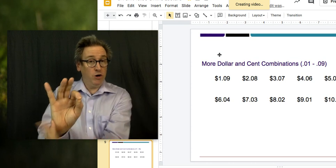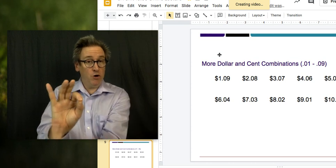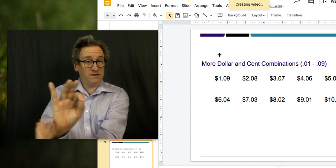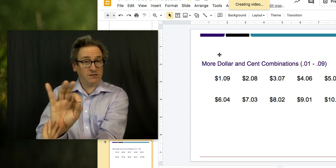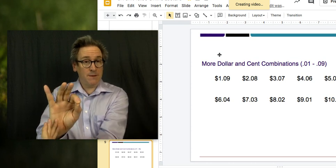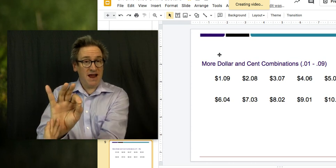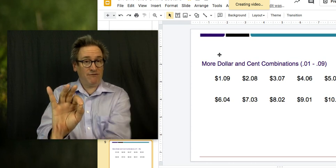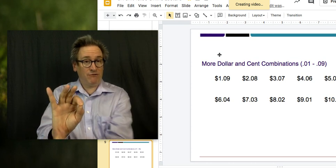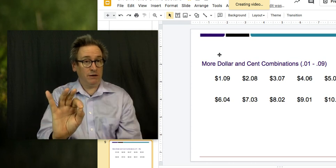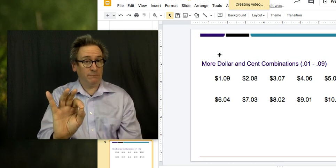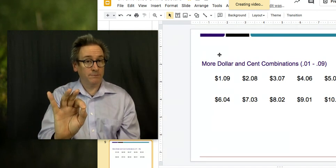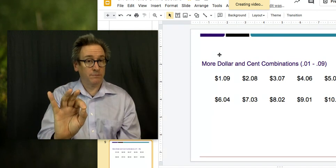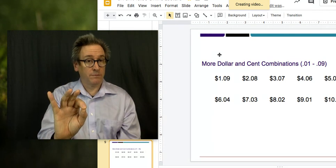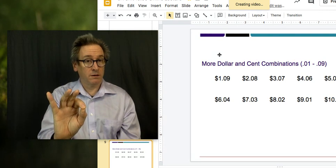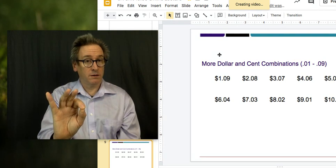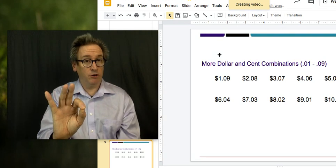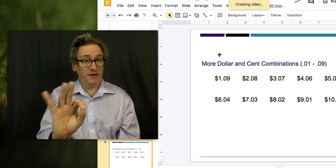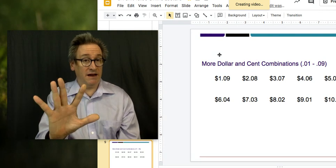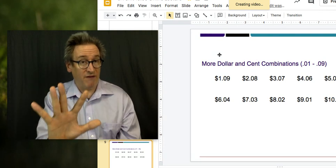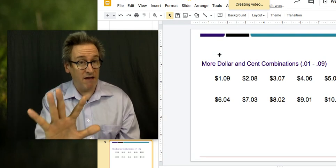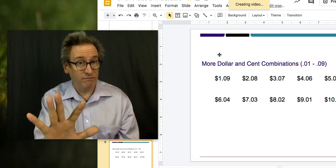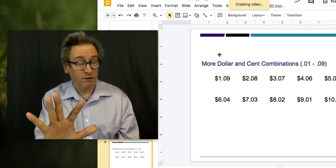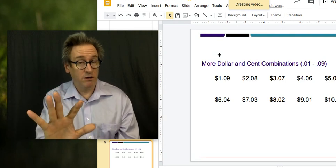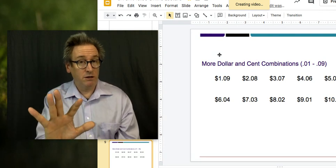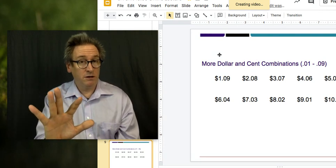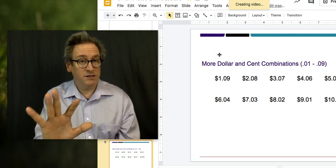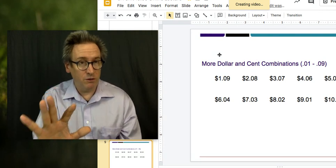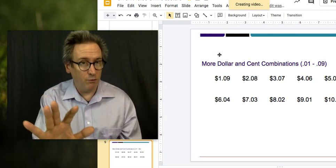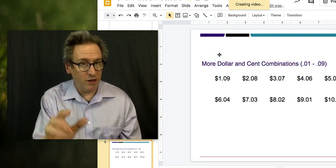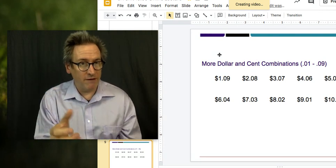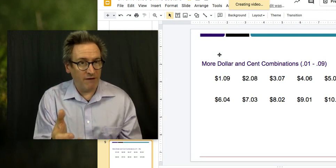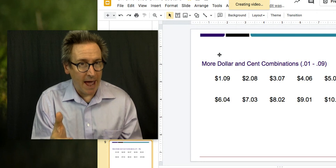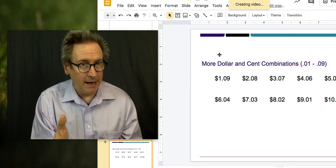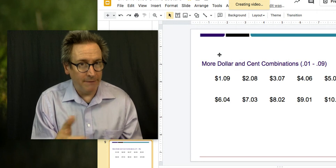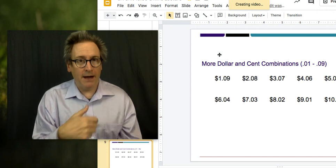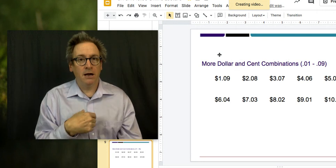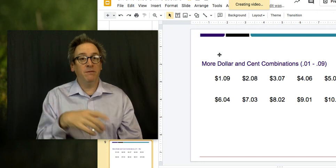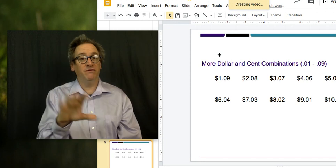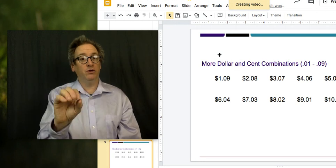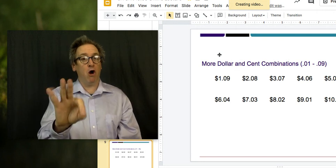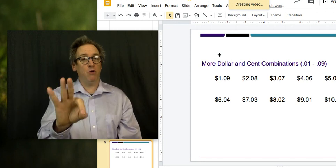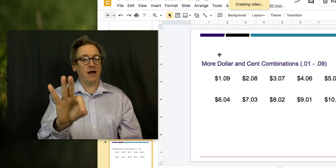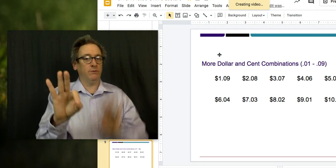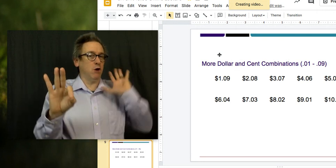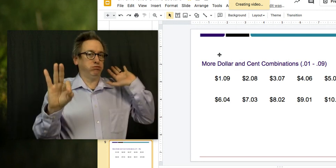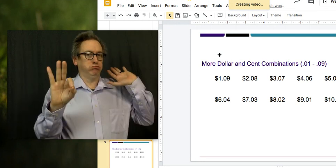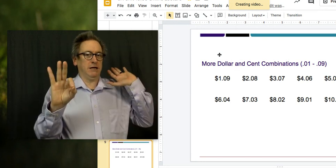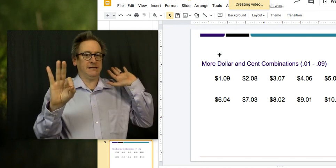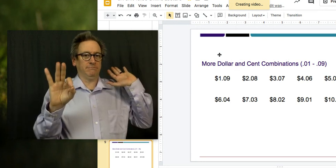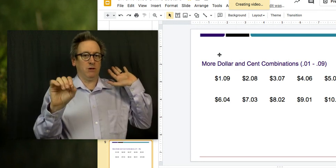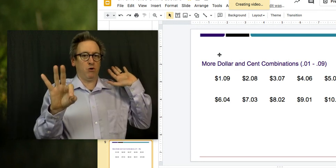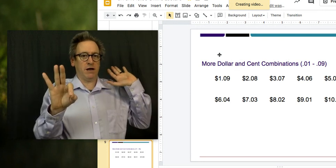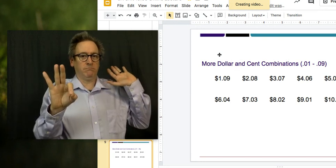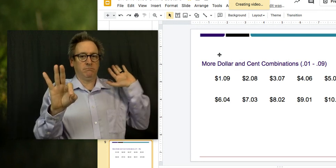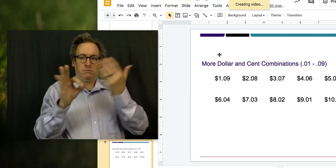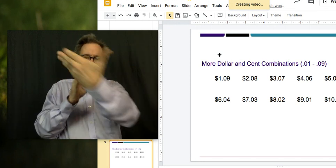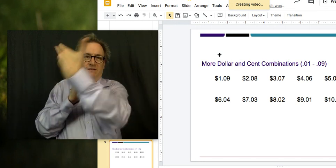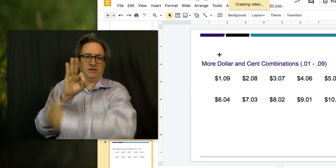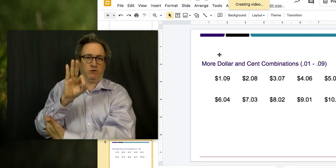We don't know if something's coming after it. Could be 95. So we kind of hang on that. But if you do 09, we know that's it.